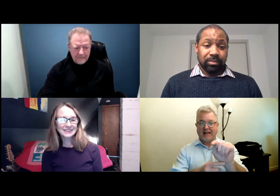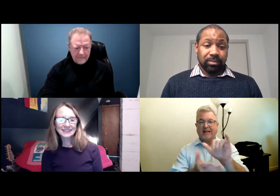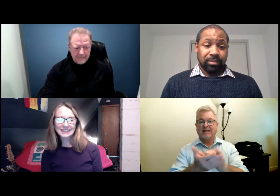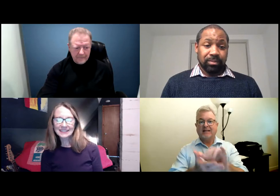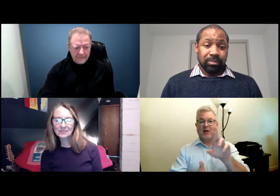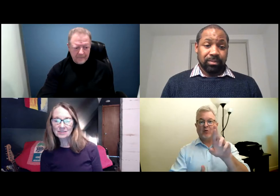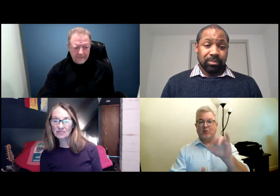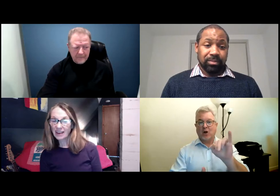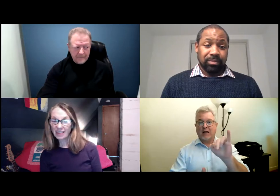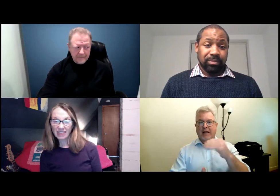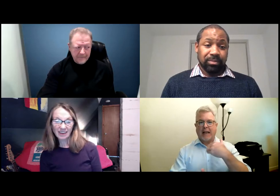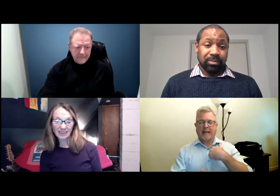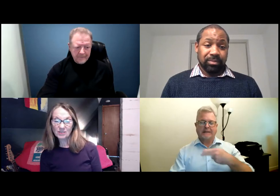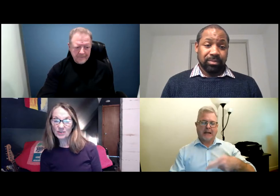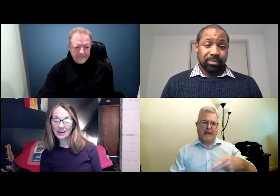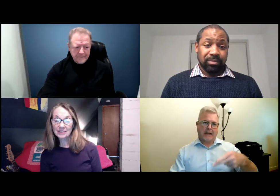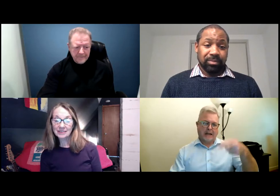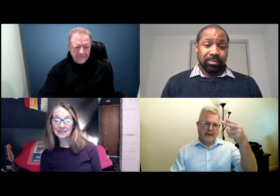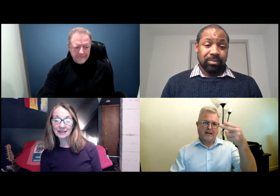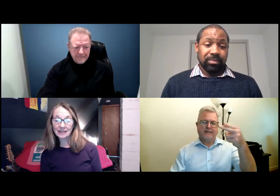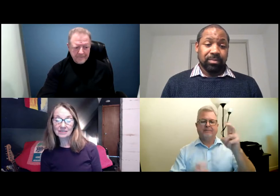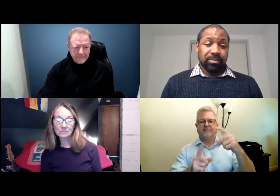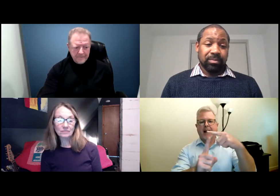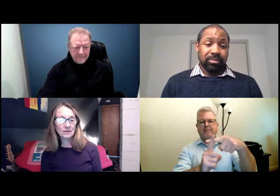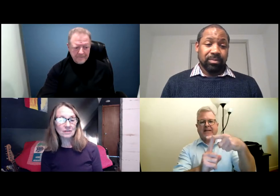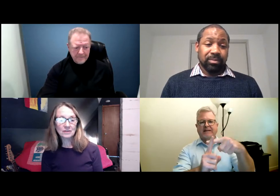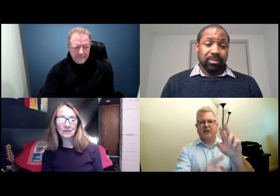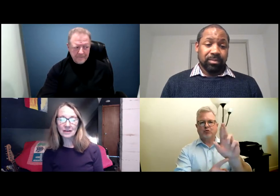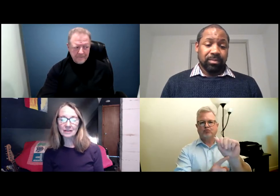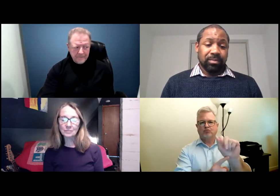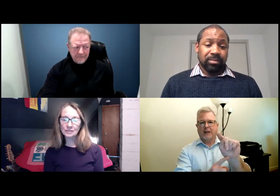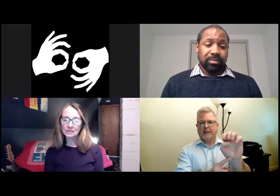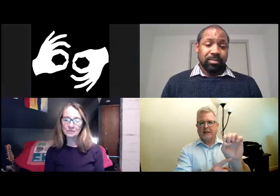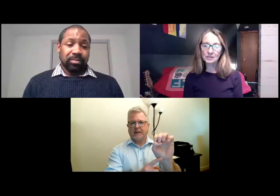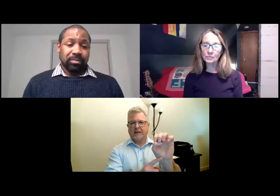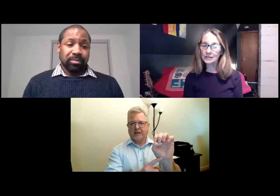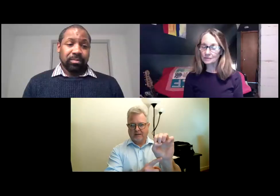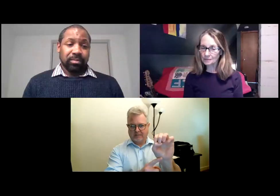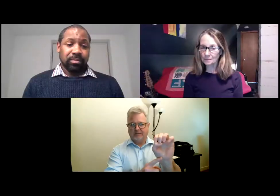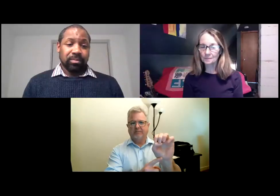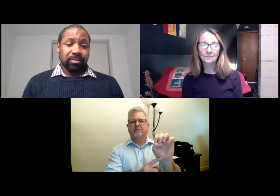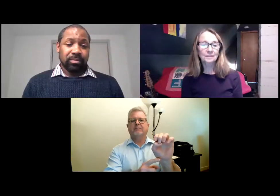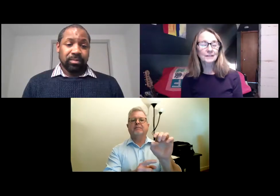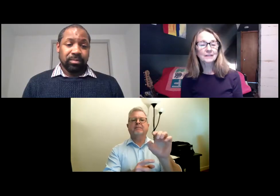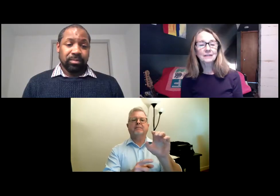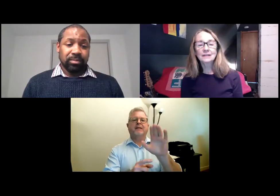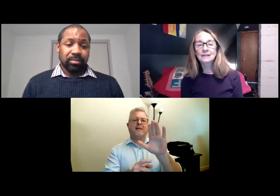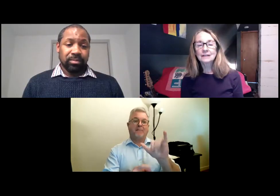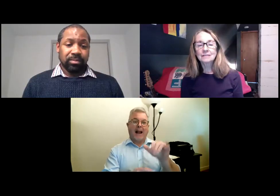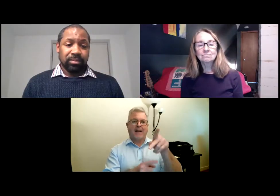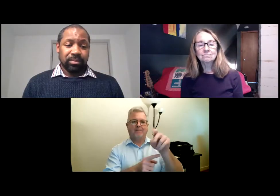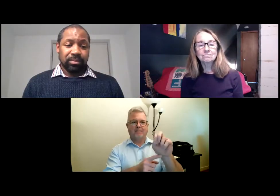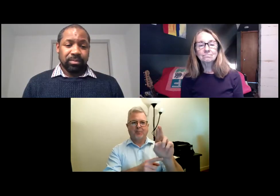But given the fact that Rhode Island has very, very high positivity rates